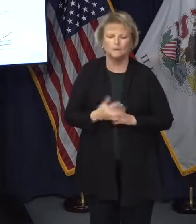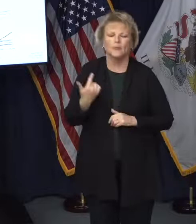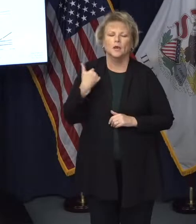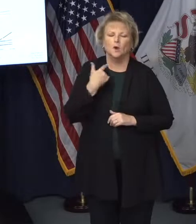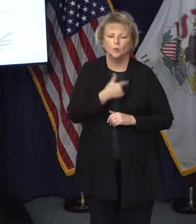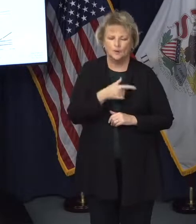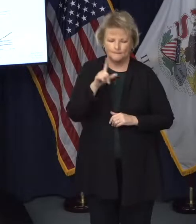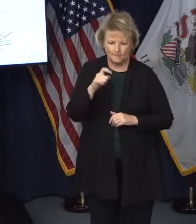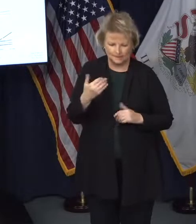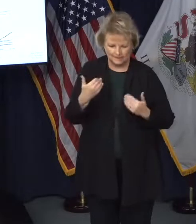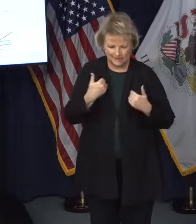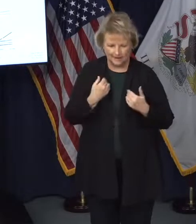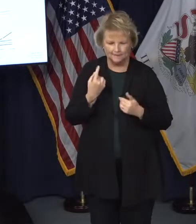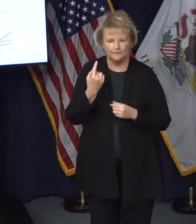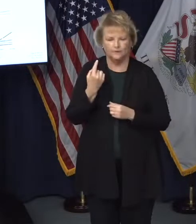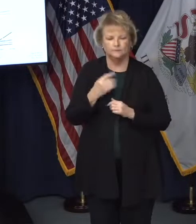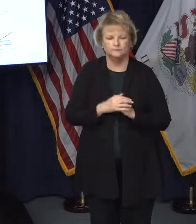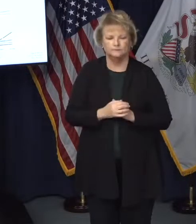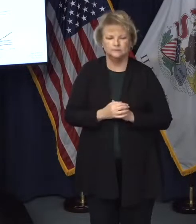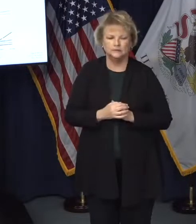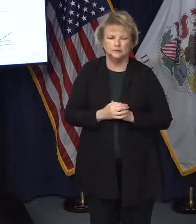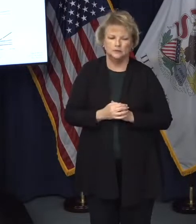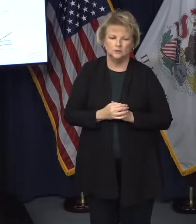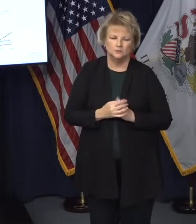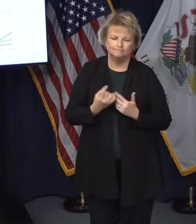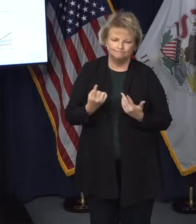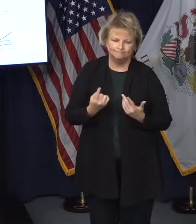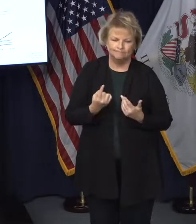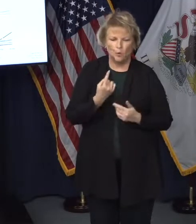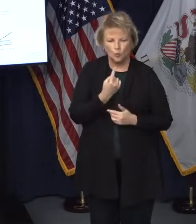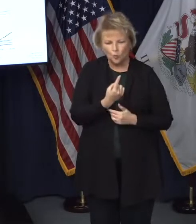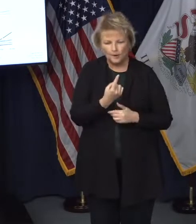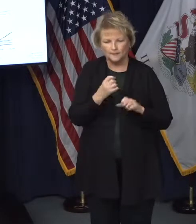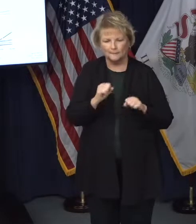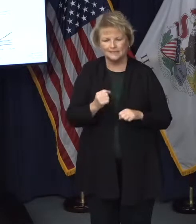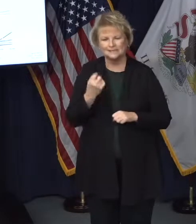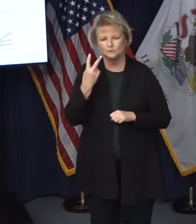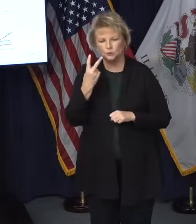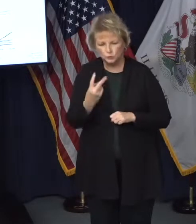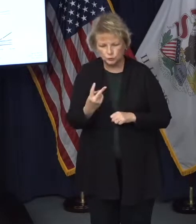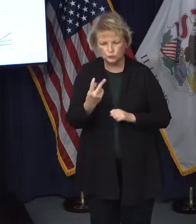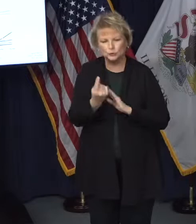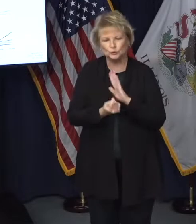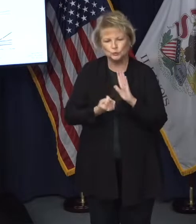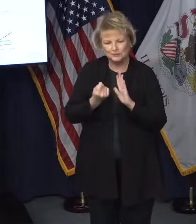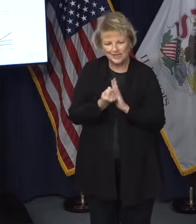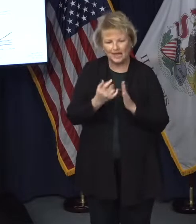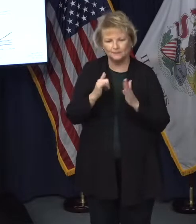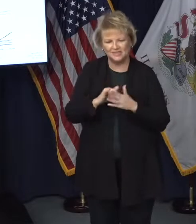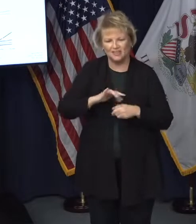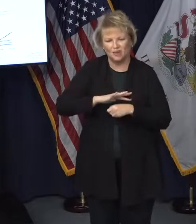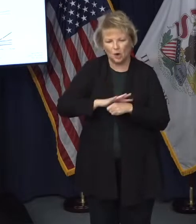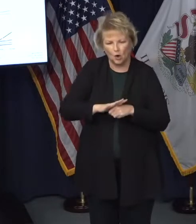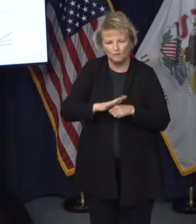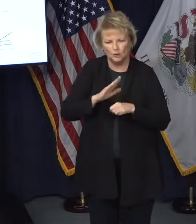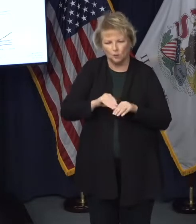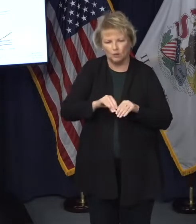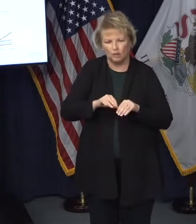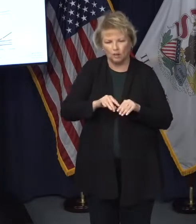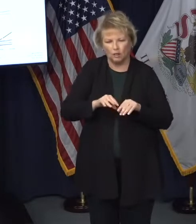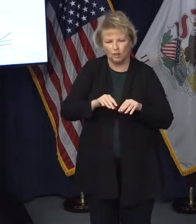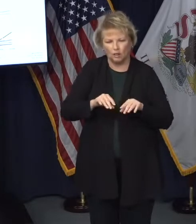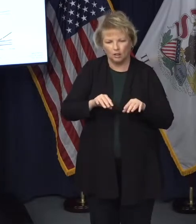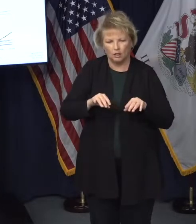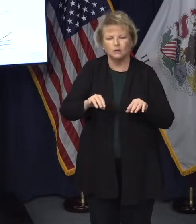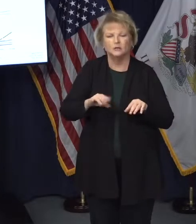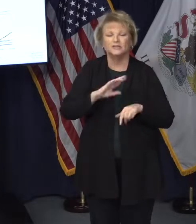at least one and really 2 incubation periods after you put mitigations in